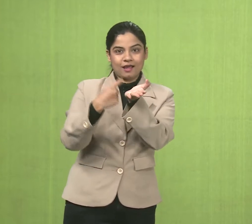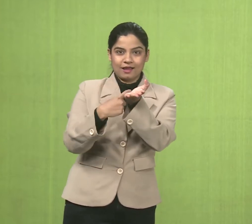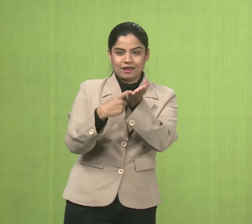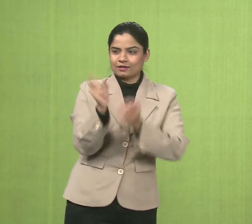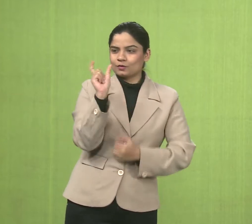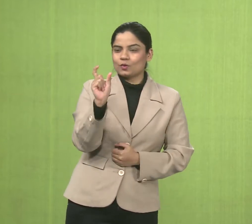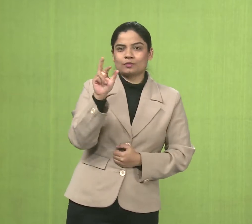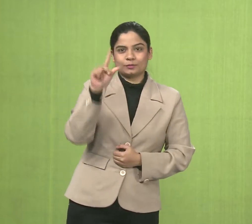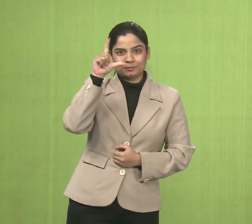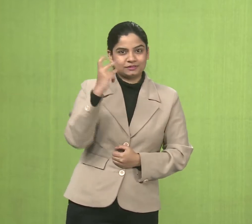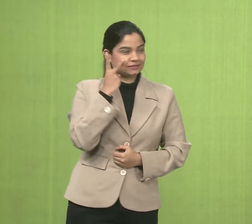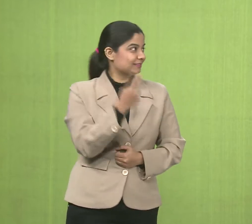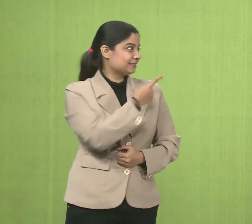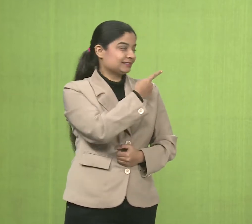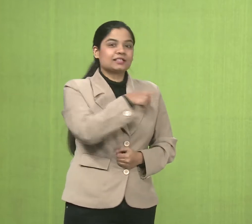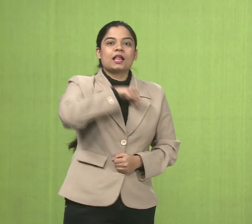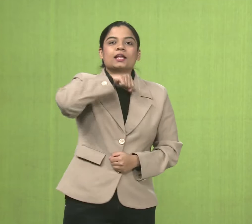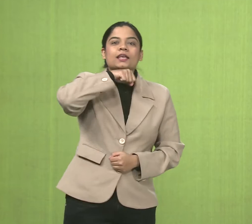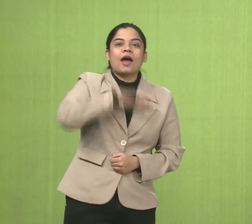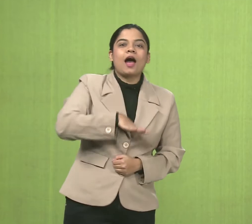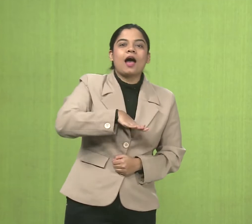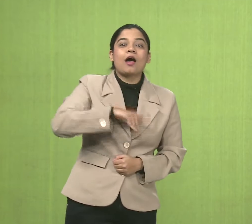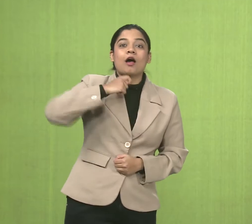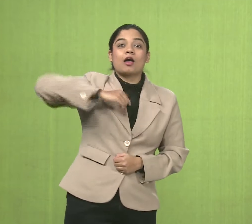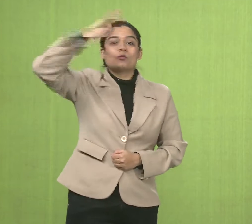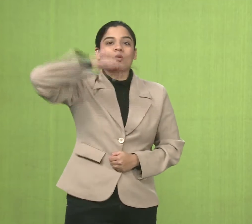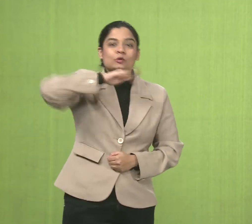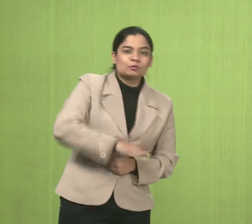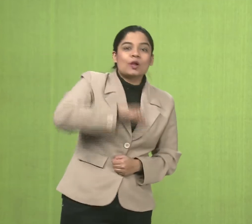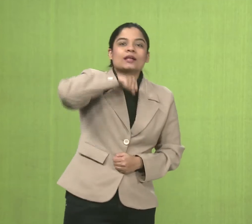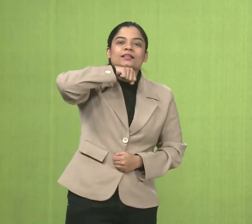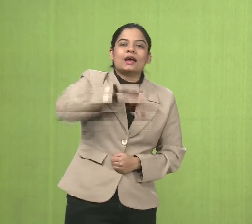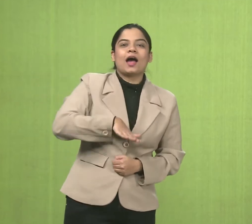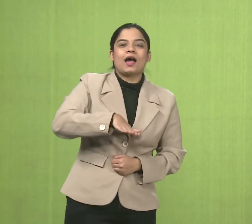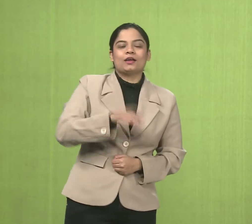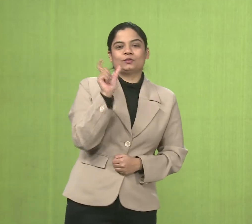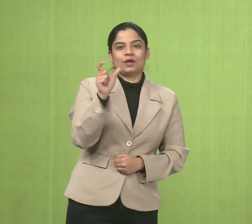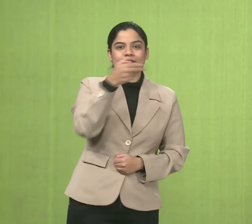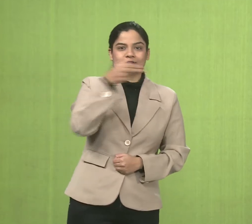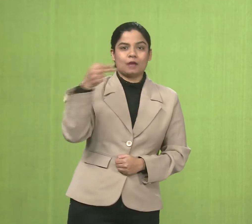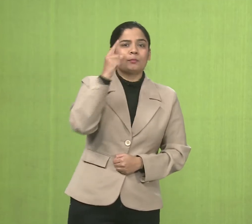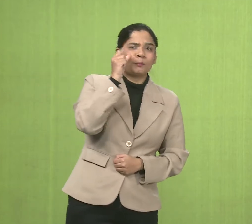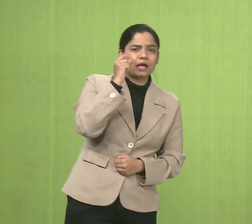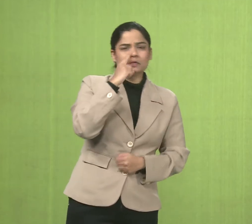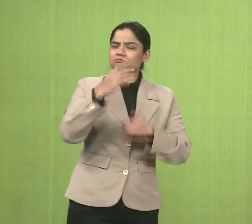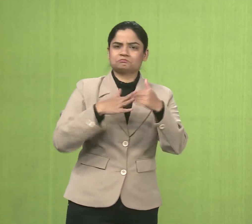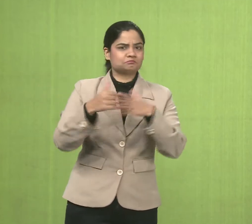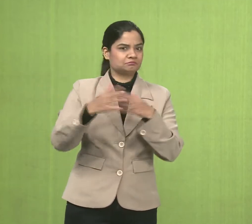Younger, as you can see from the picture, there's a young person and there's an older person. So, young is the one who's smaller.